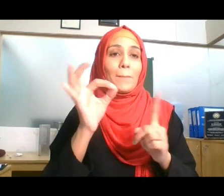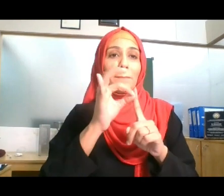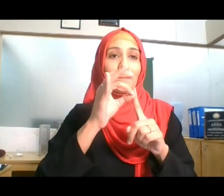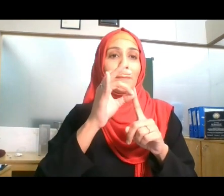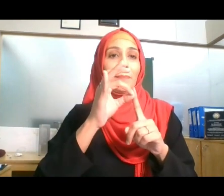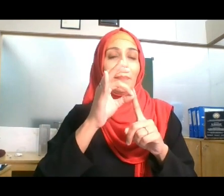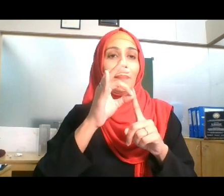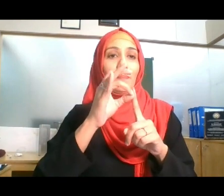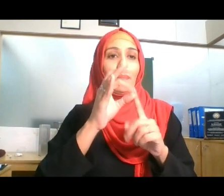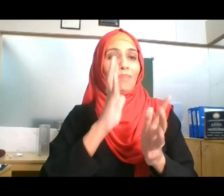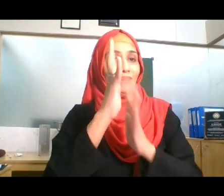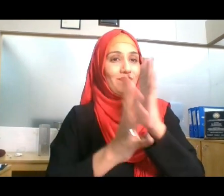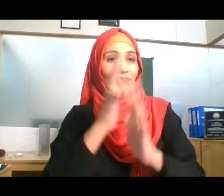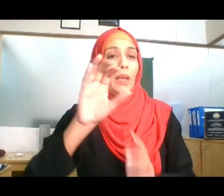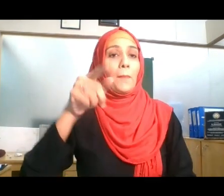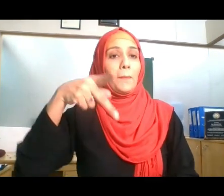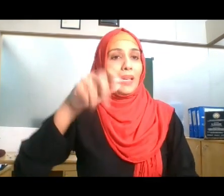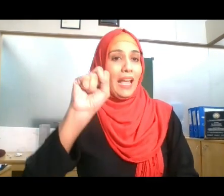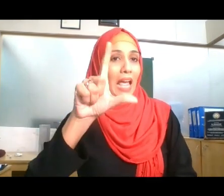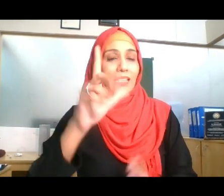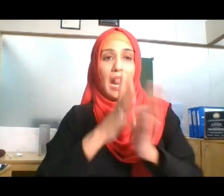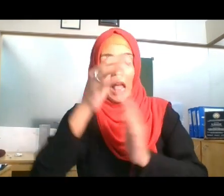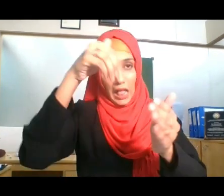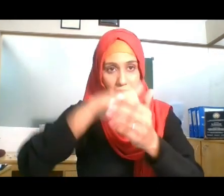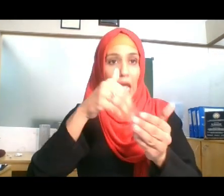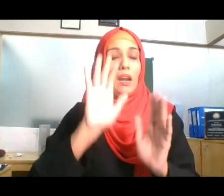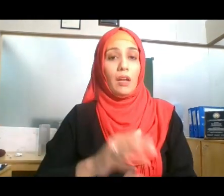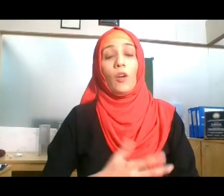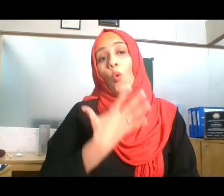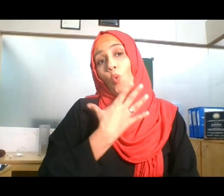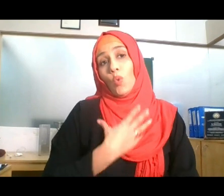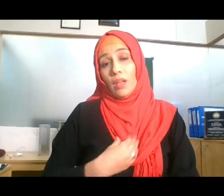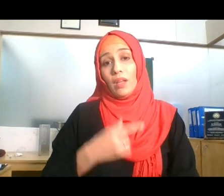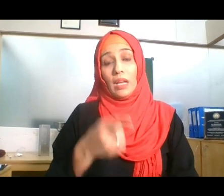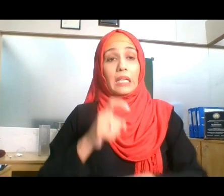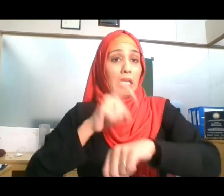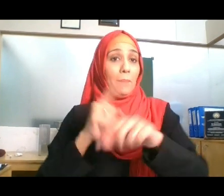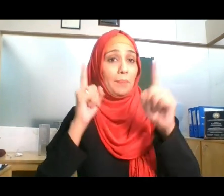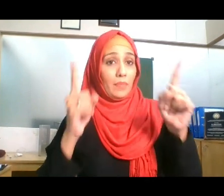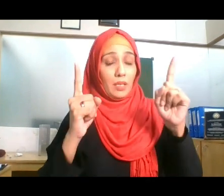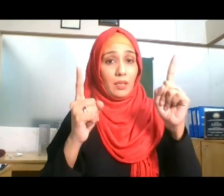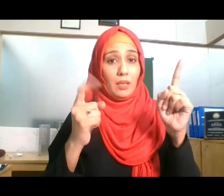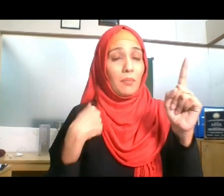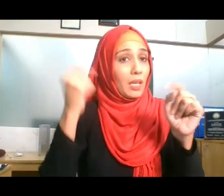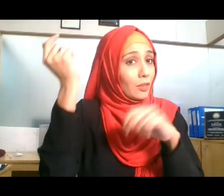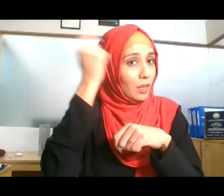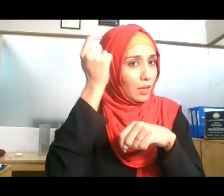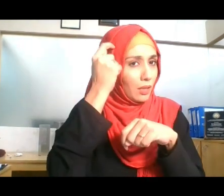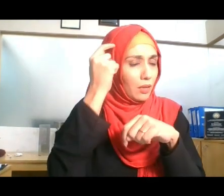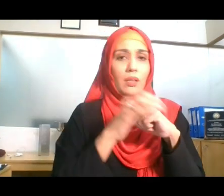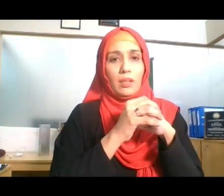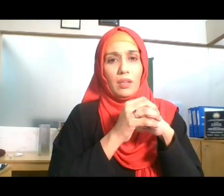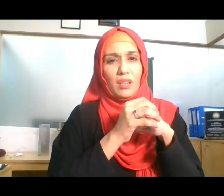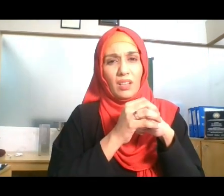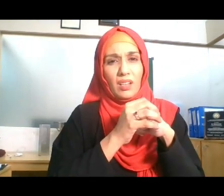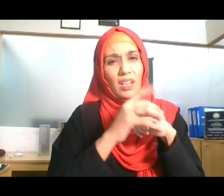teleschool went with the Pakistan Sign Language. But sadly, this is a period where we should be thinking of, one,